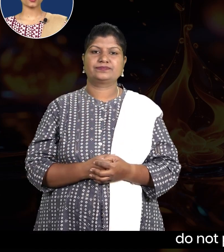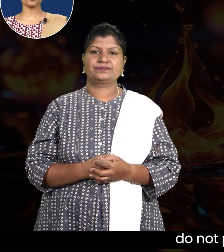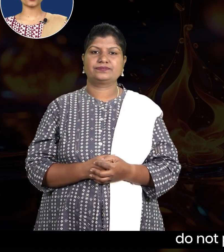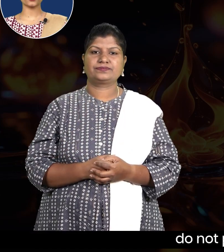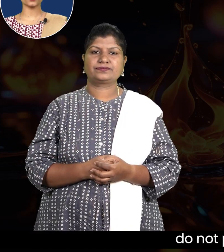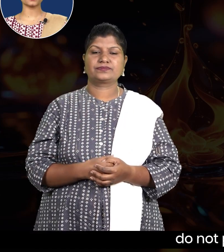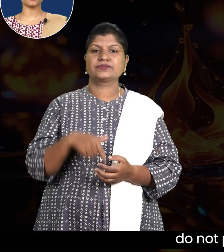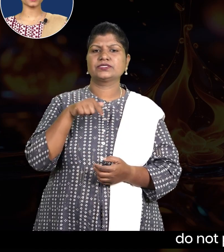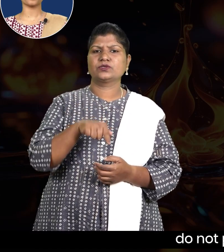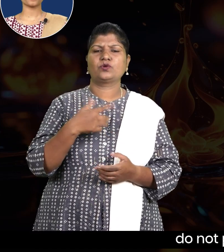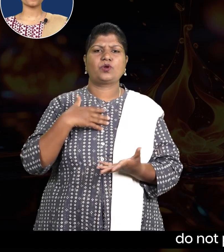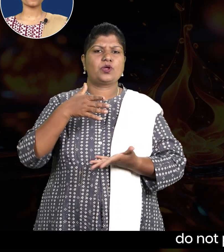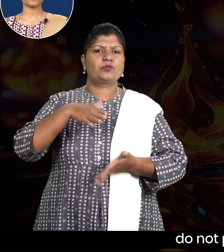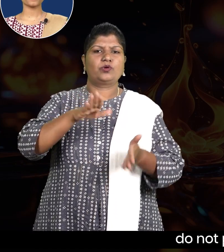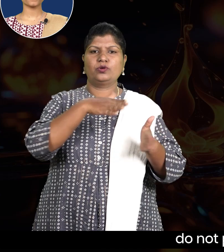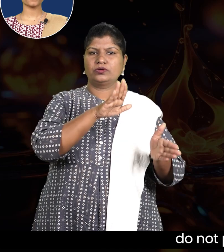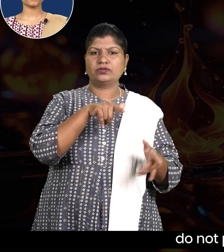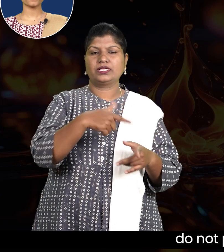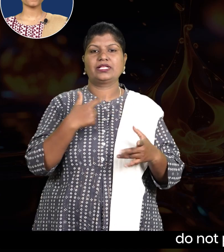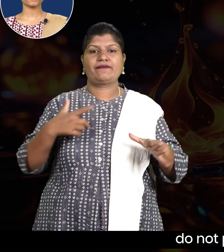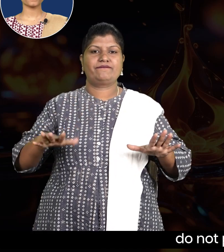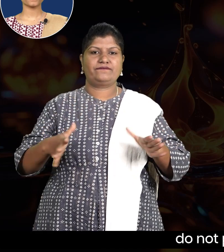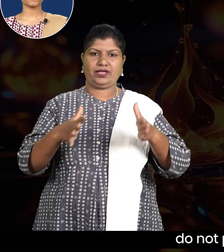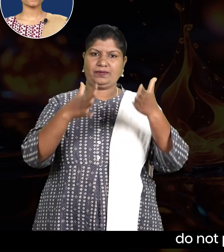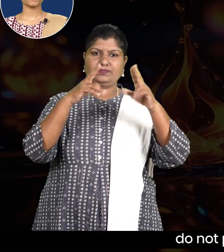do not produce the flame.